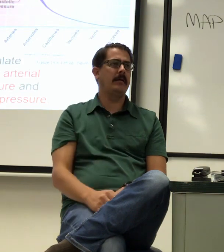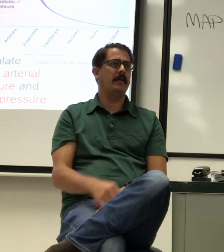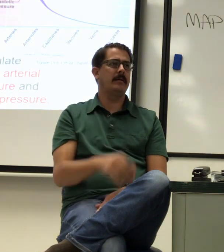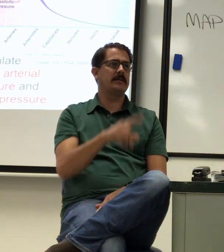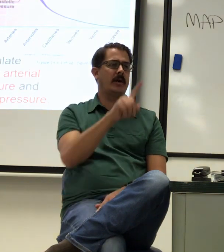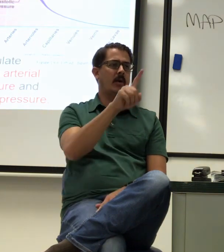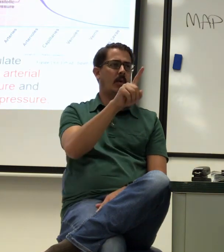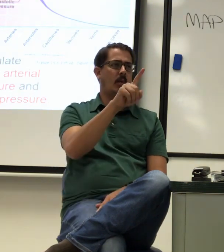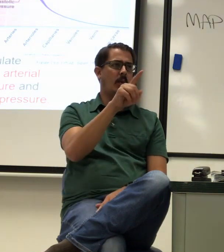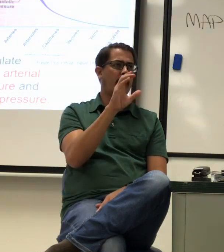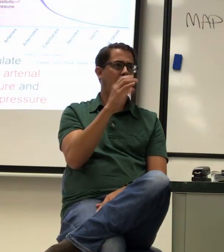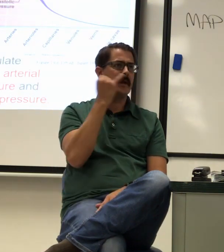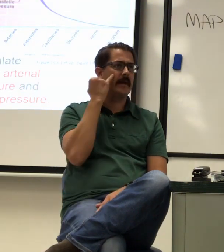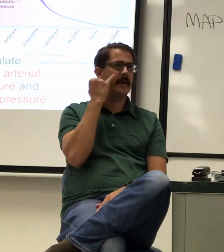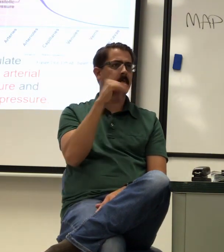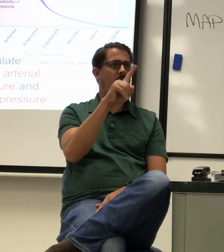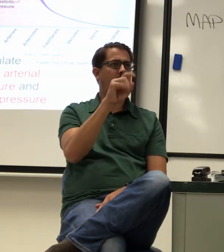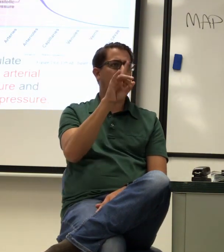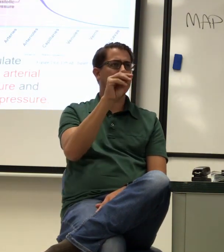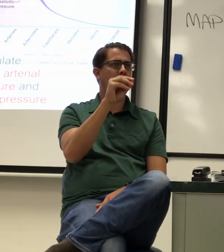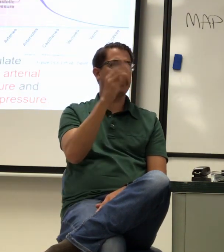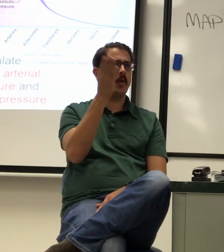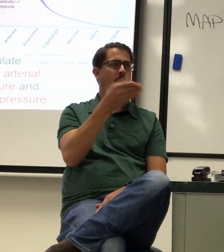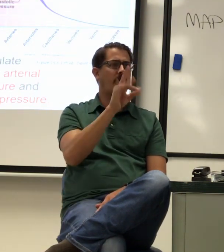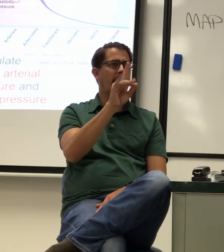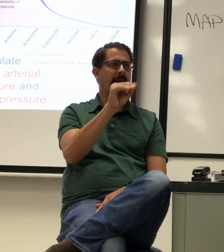it just 100 if it's 120 over 80?